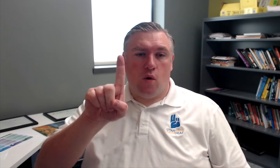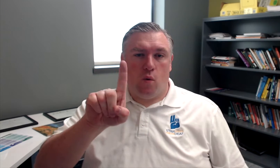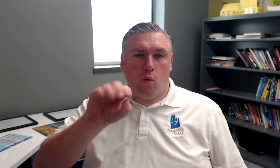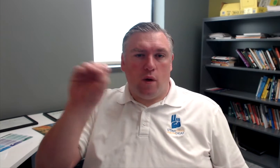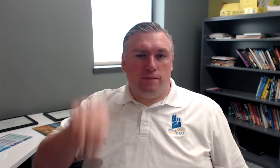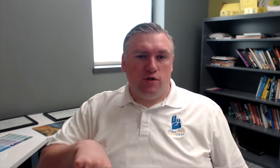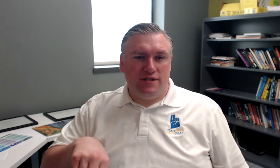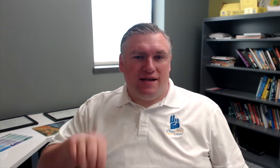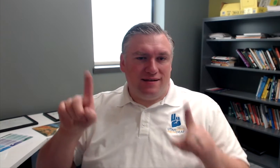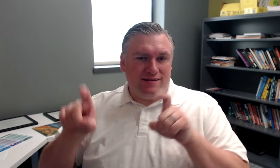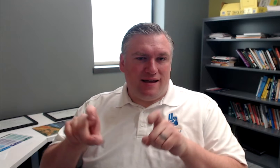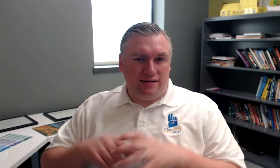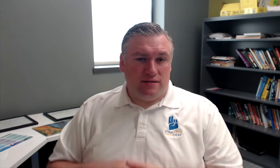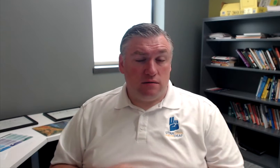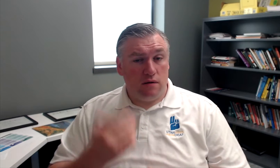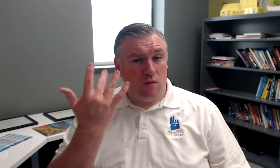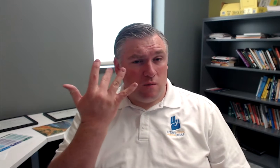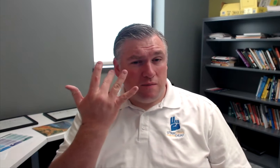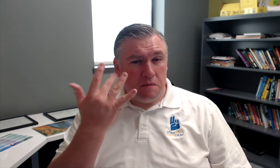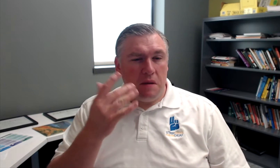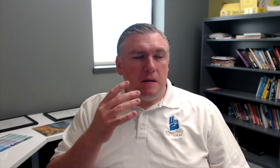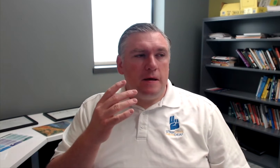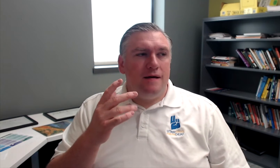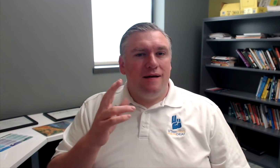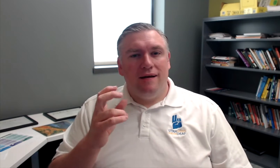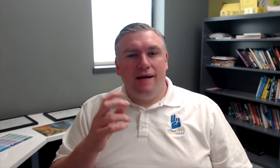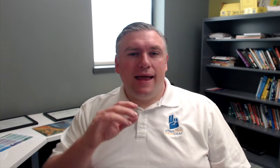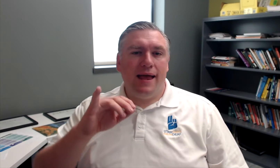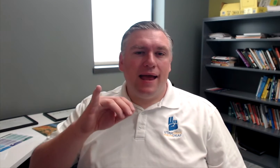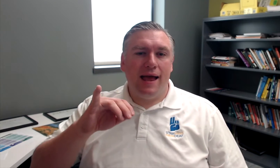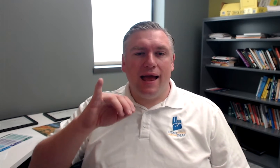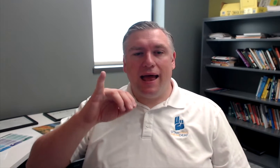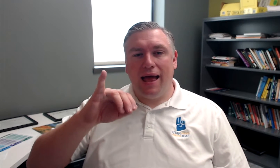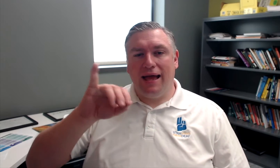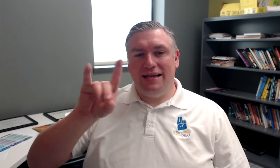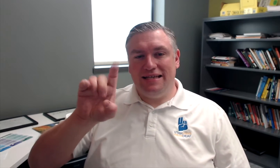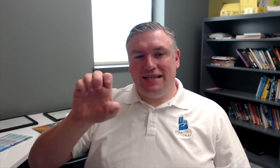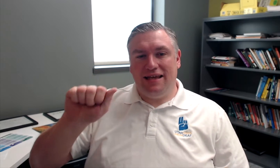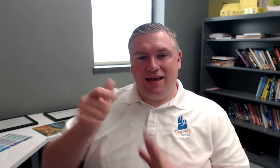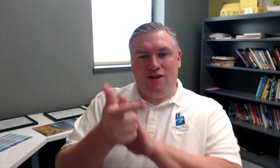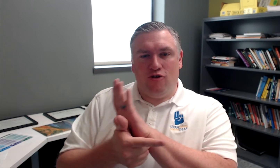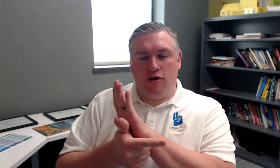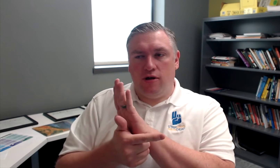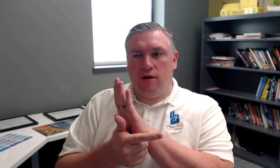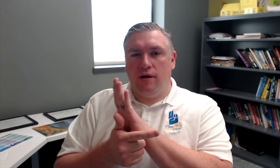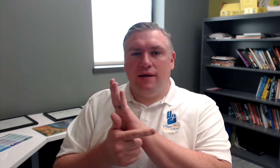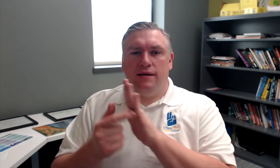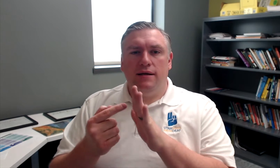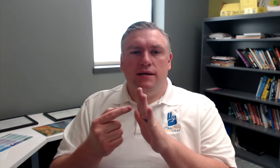Many states call that a 1% test. And the reason is IDEA, the law,